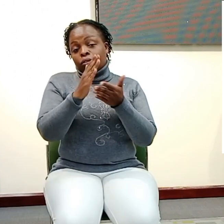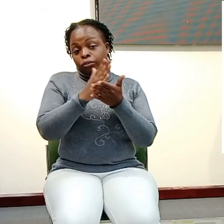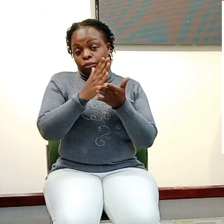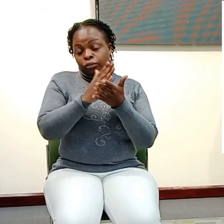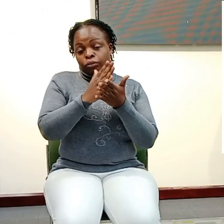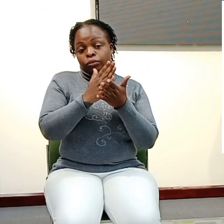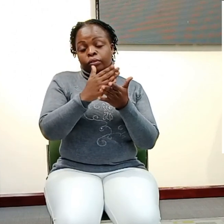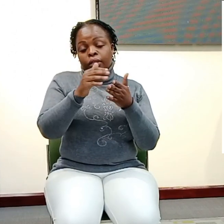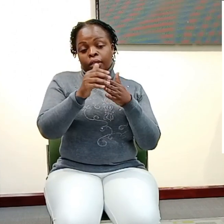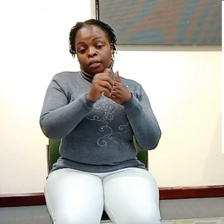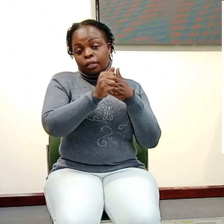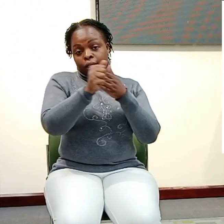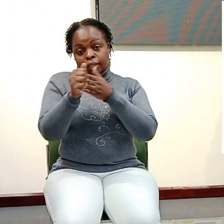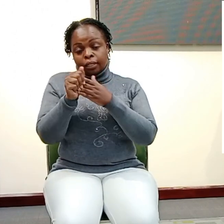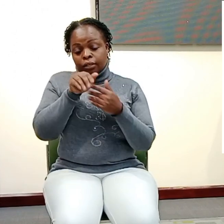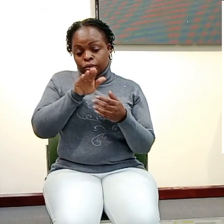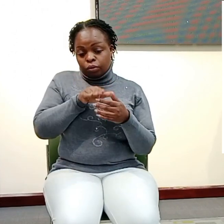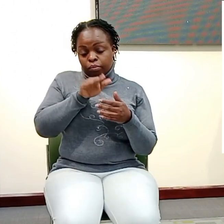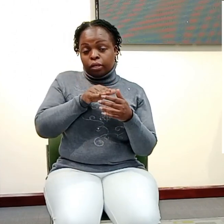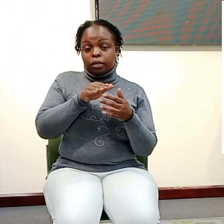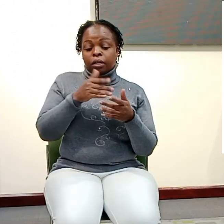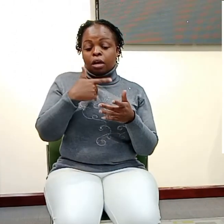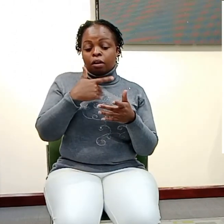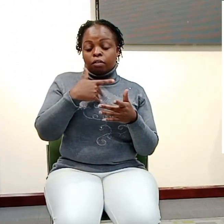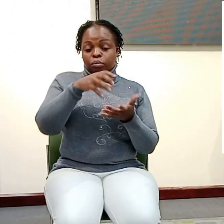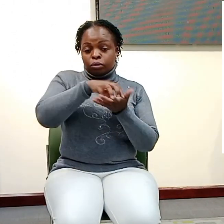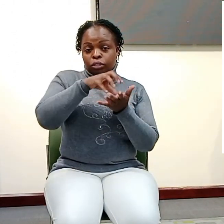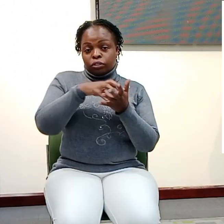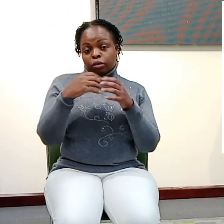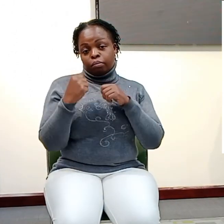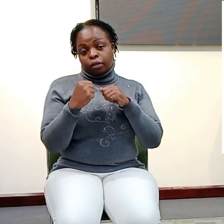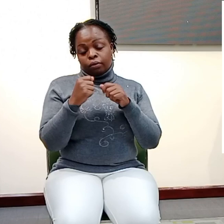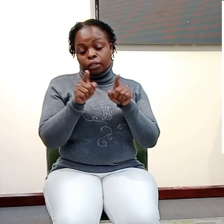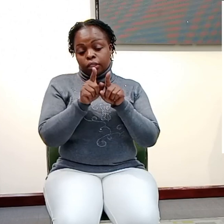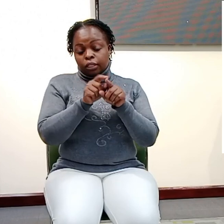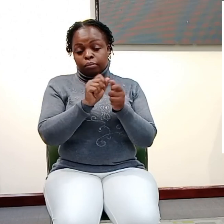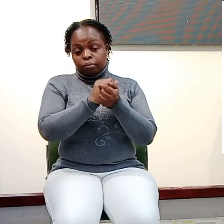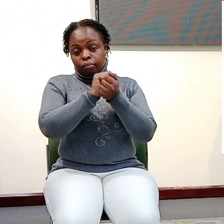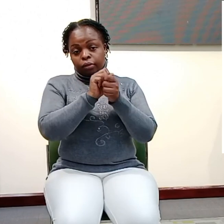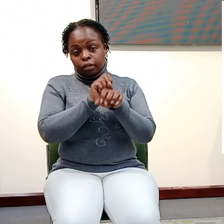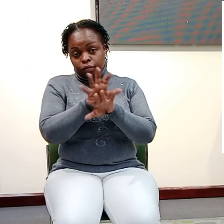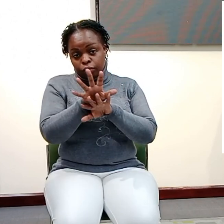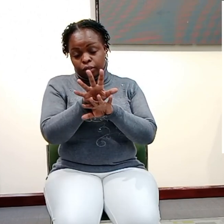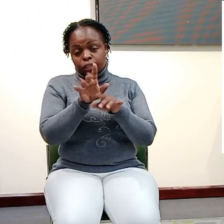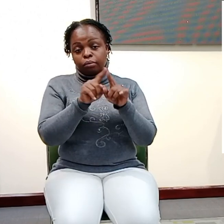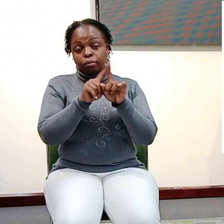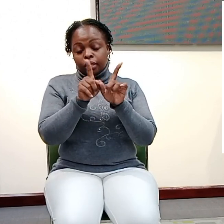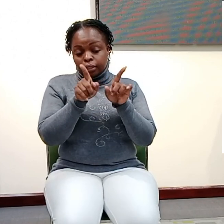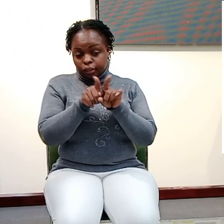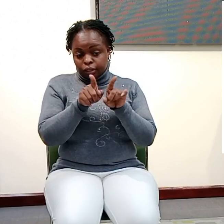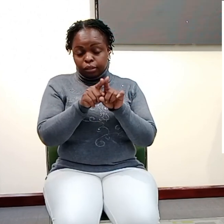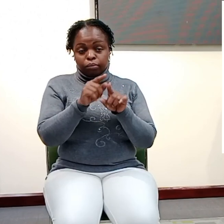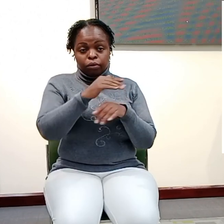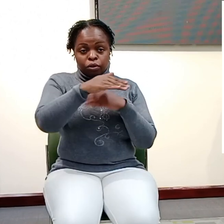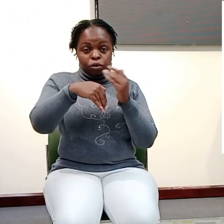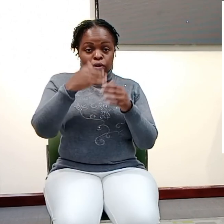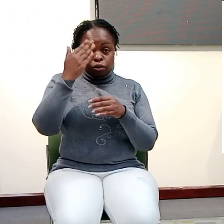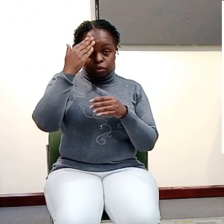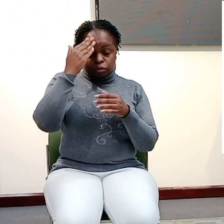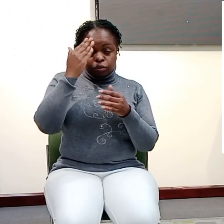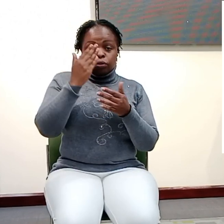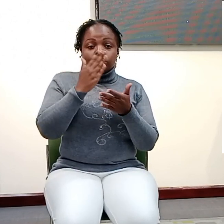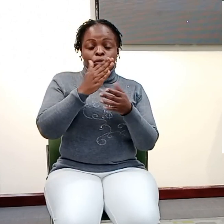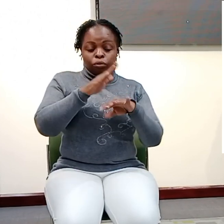in this country. You hold positions of power and influence. However, as we all know,